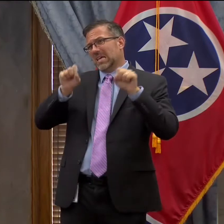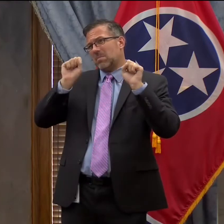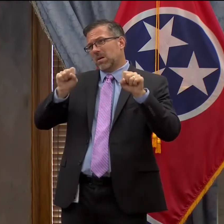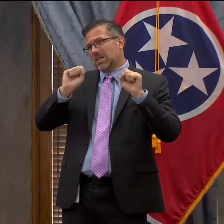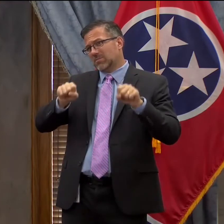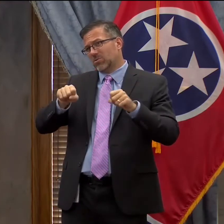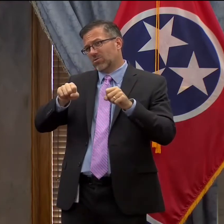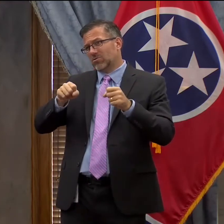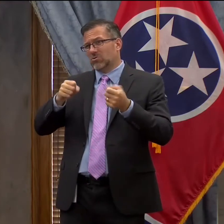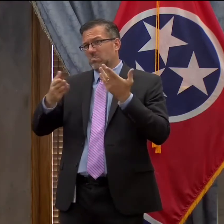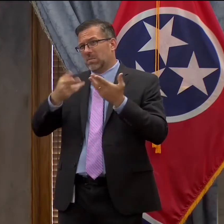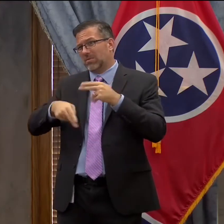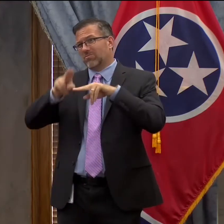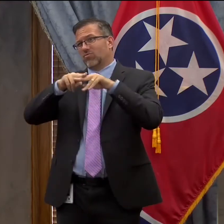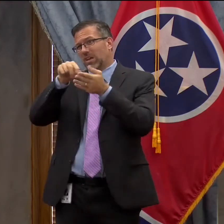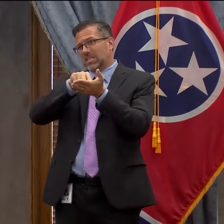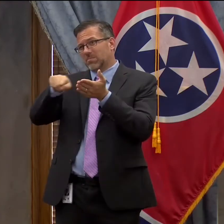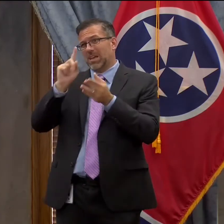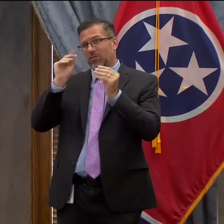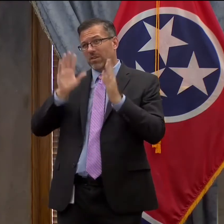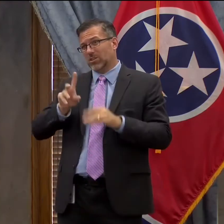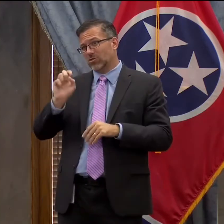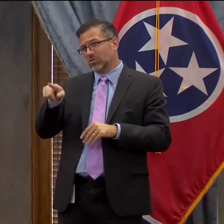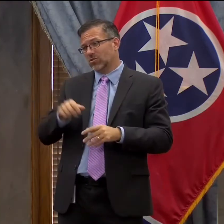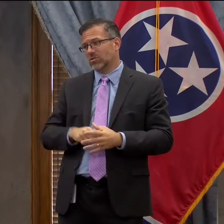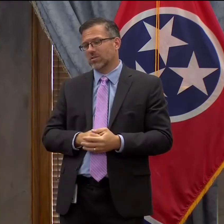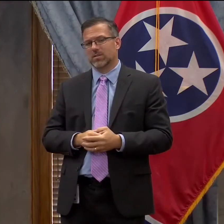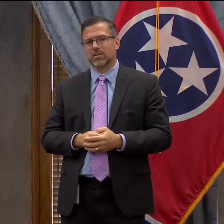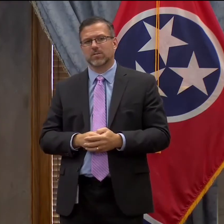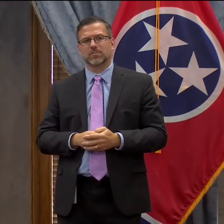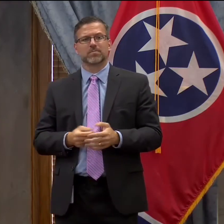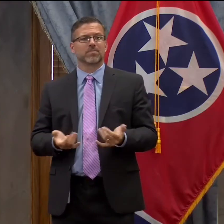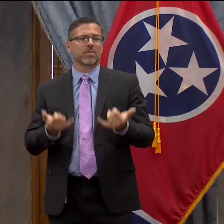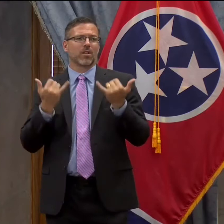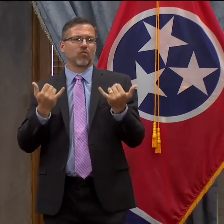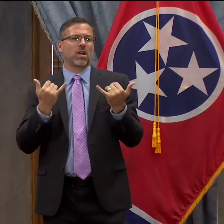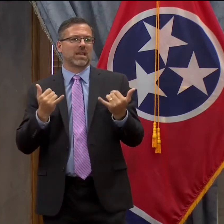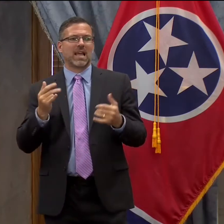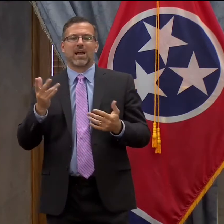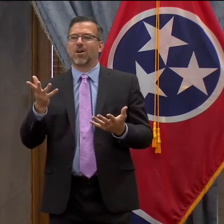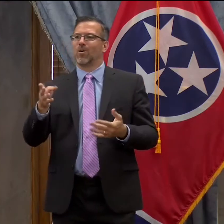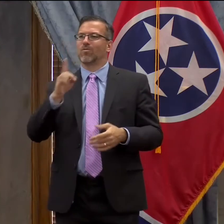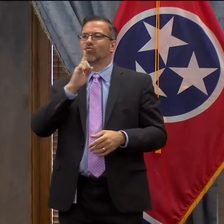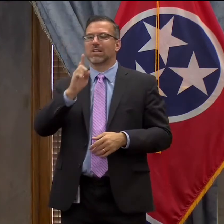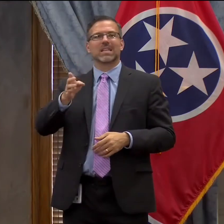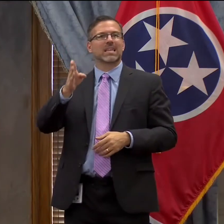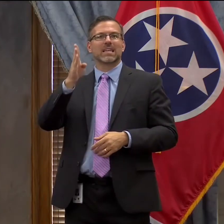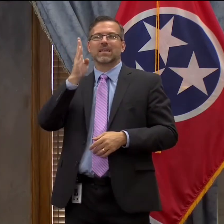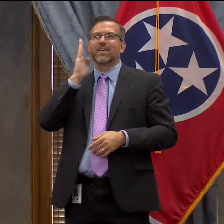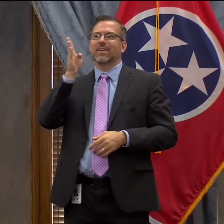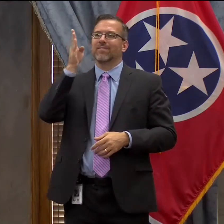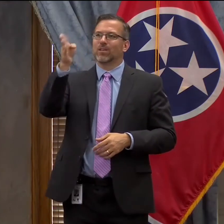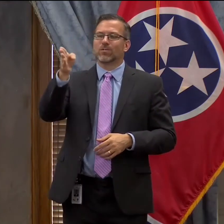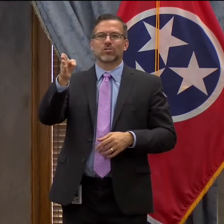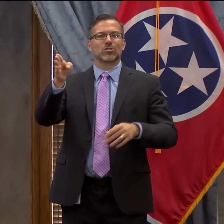the table looking ahead? You know, I think there's a lot of unknown about what the future holds for our